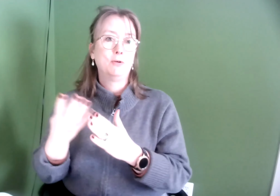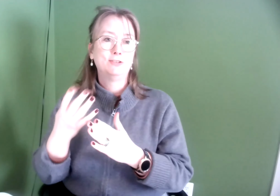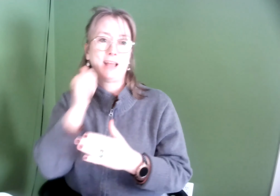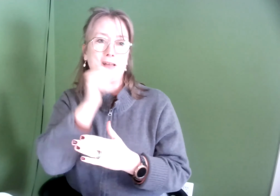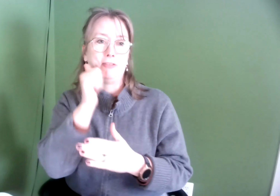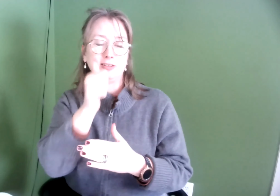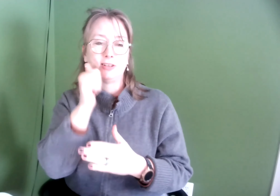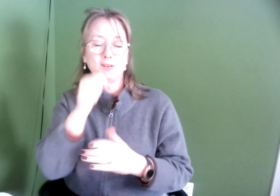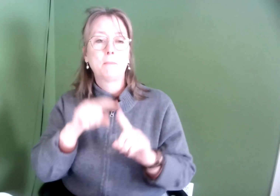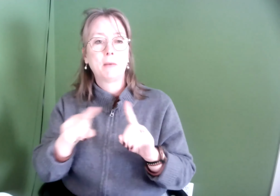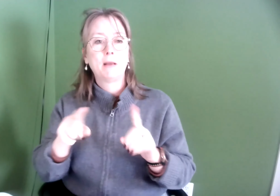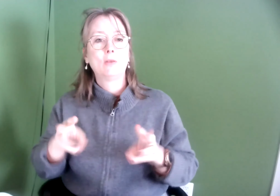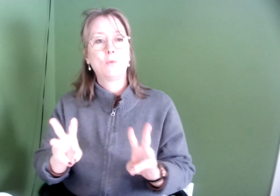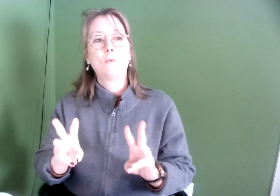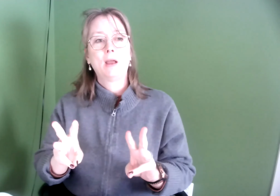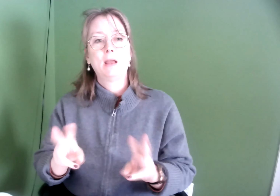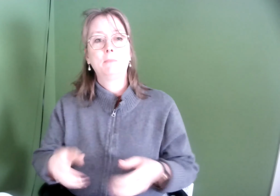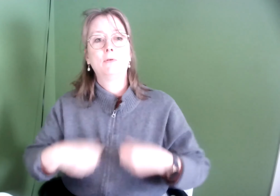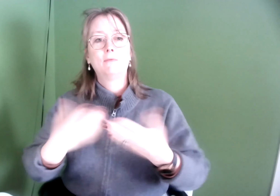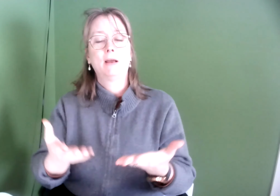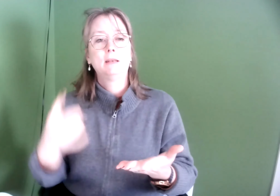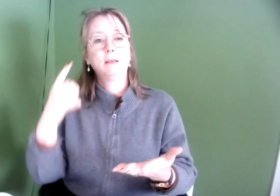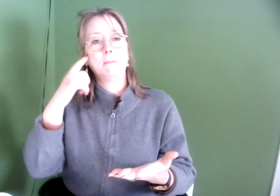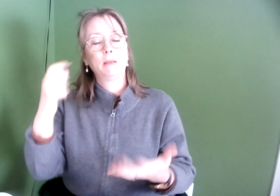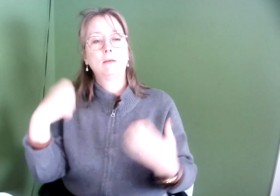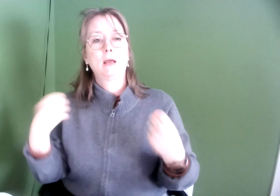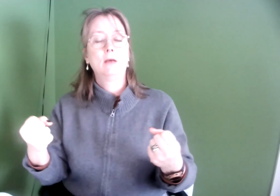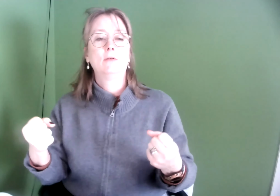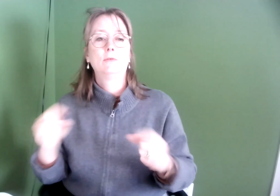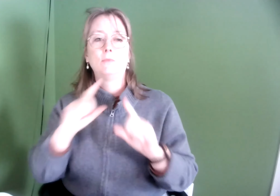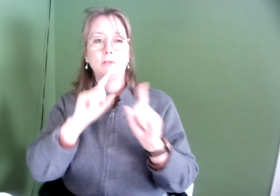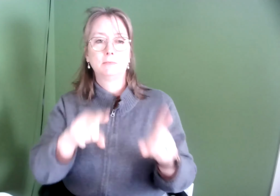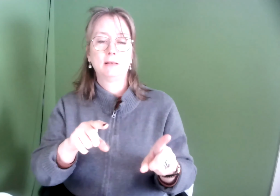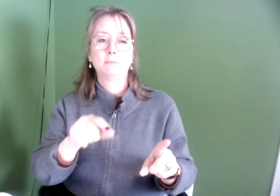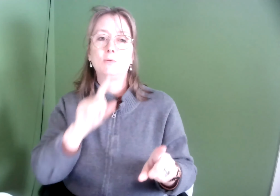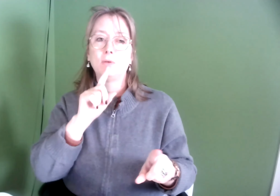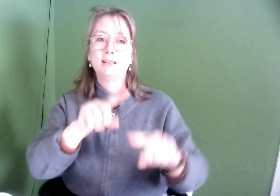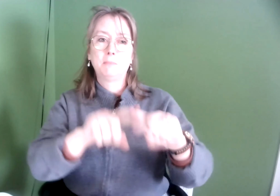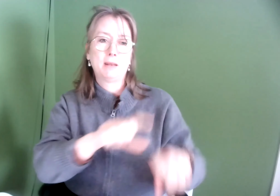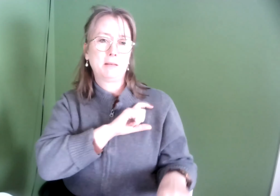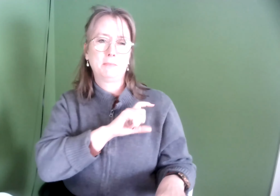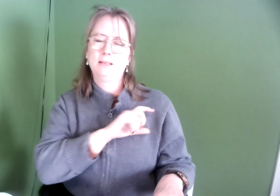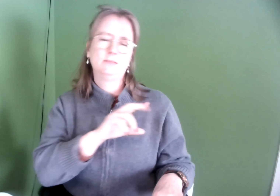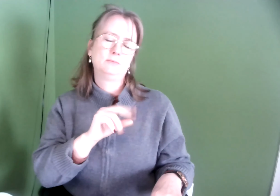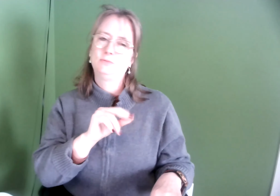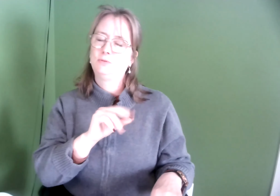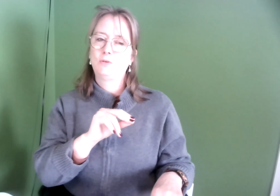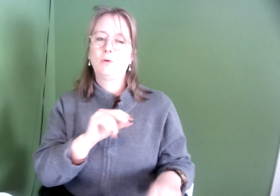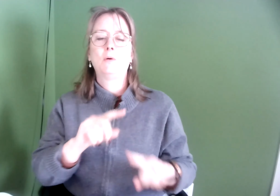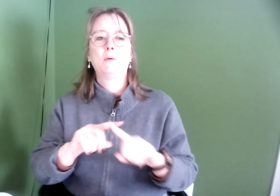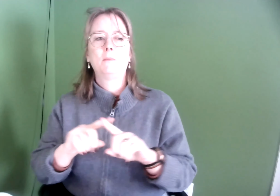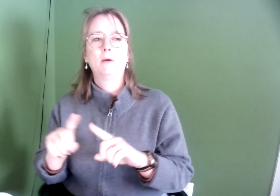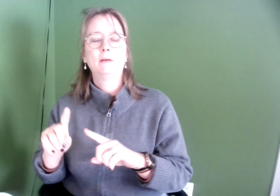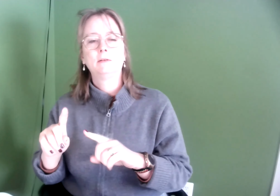health response, which is not police-based and which is being promoted by the Boulder County NACP, as